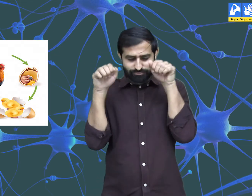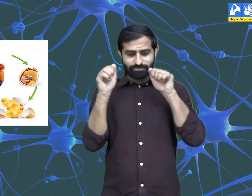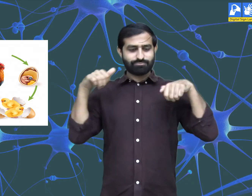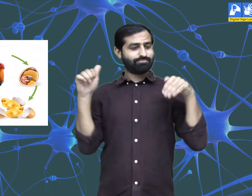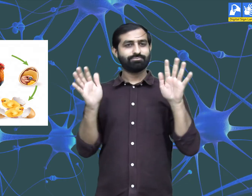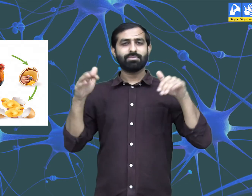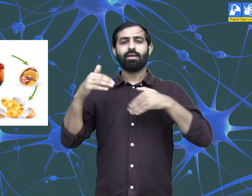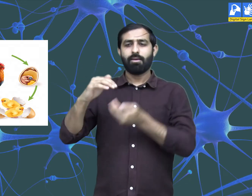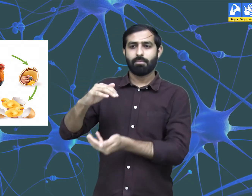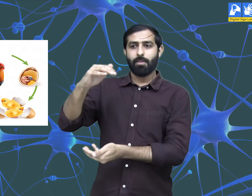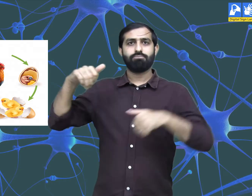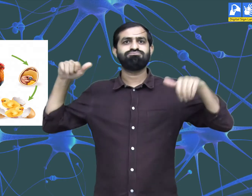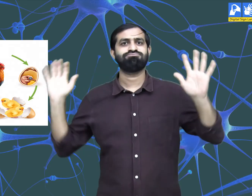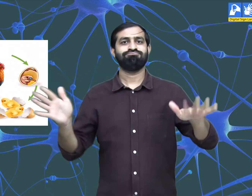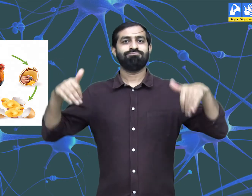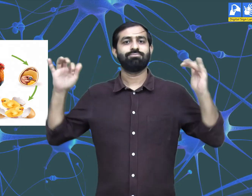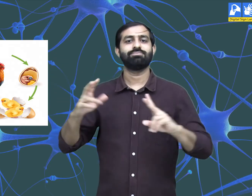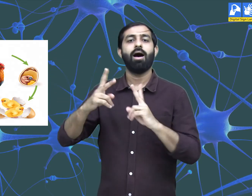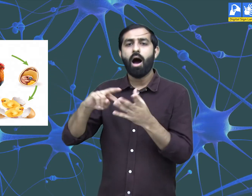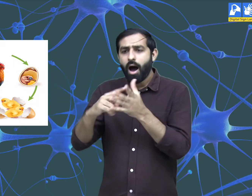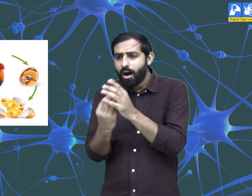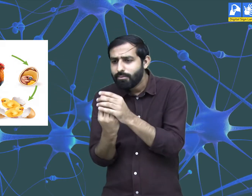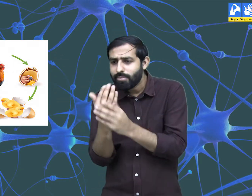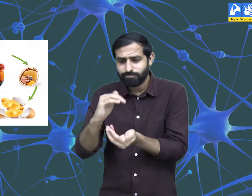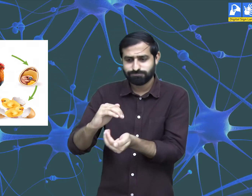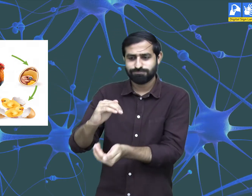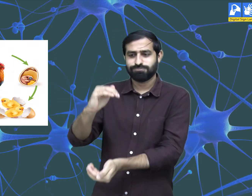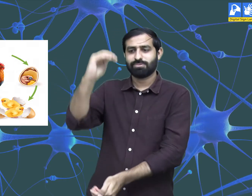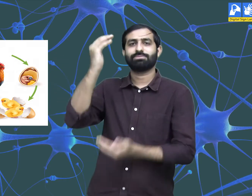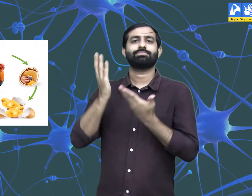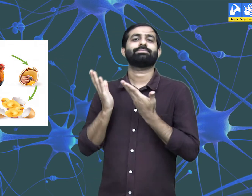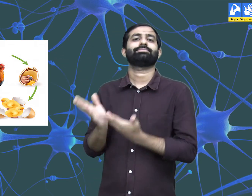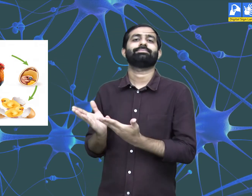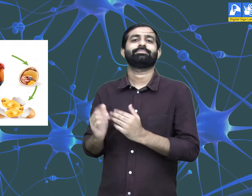and hatch into young individuals. And other animals are born as live young individuals.